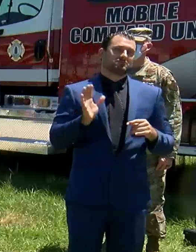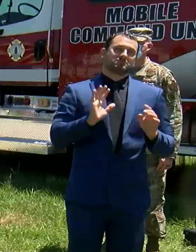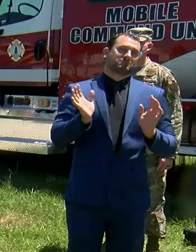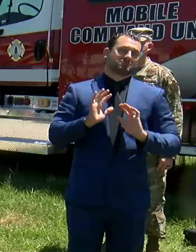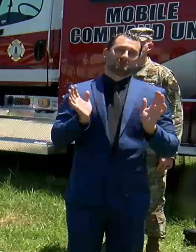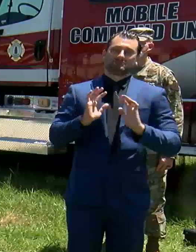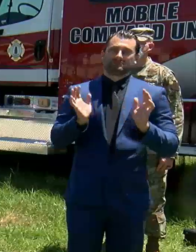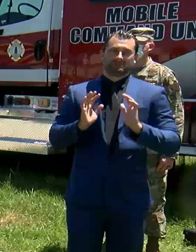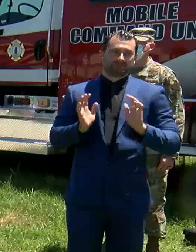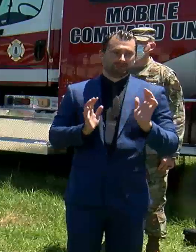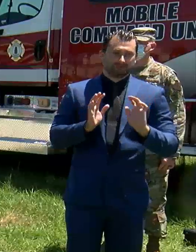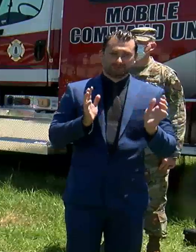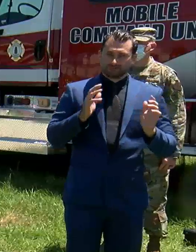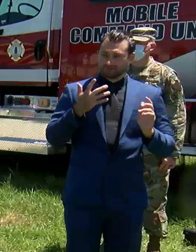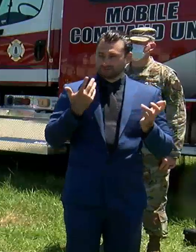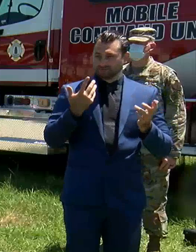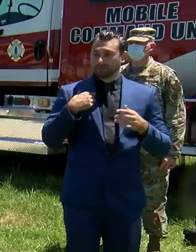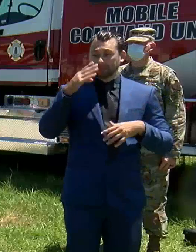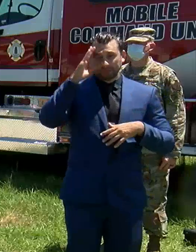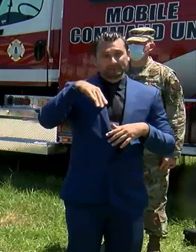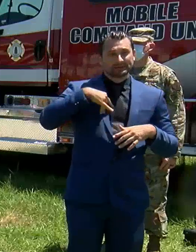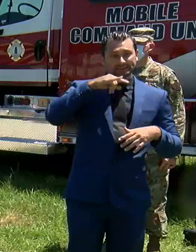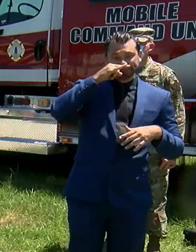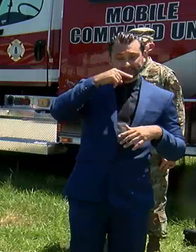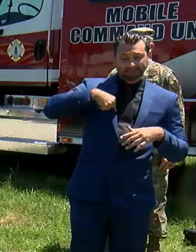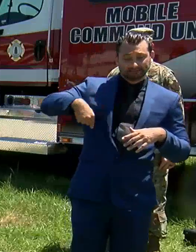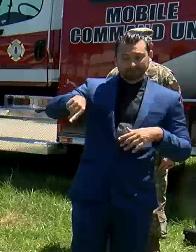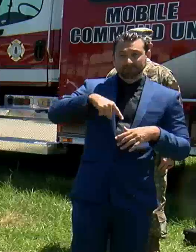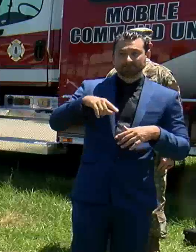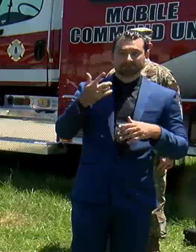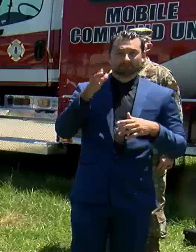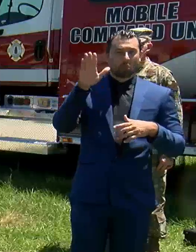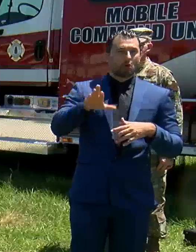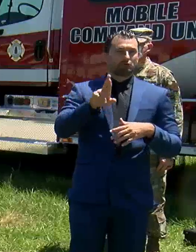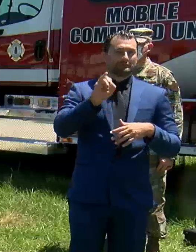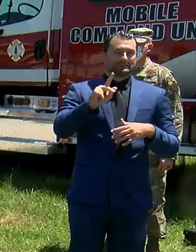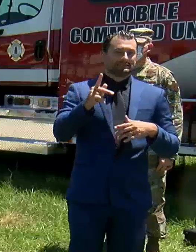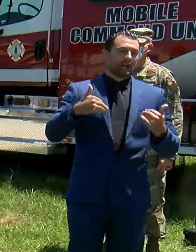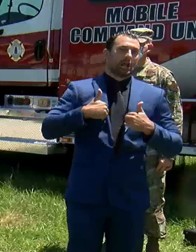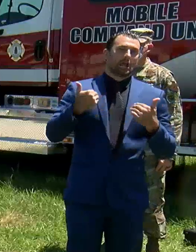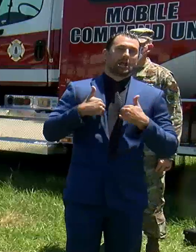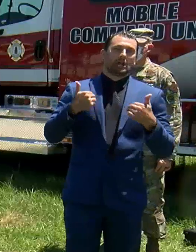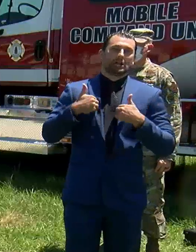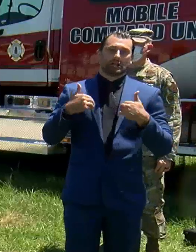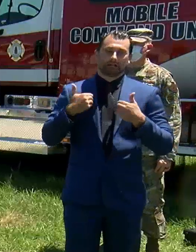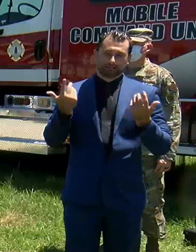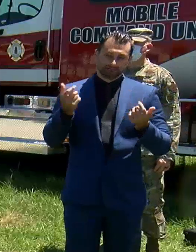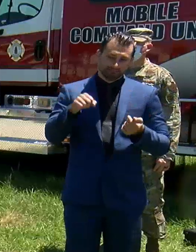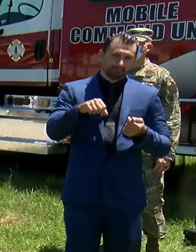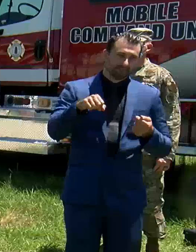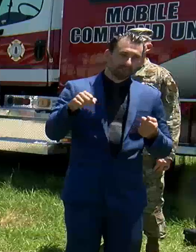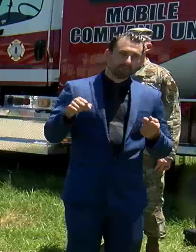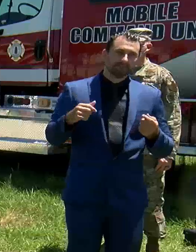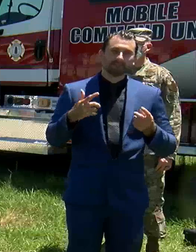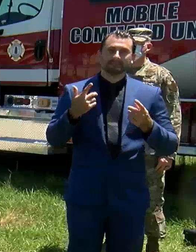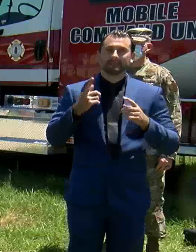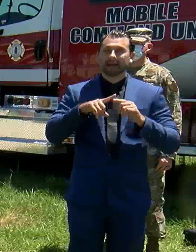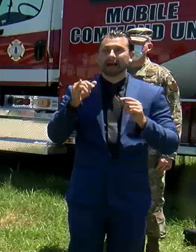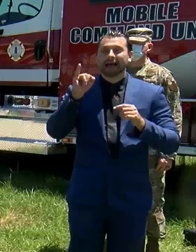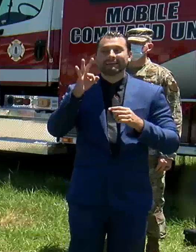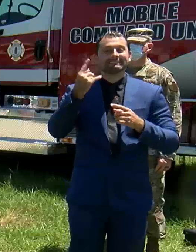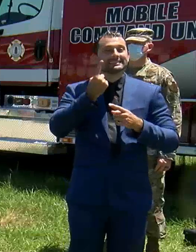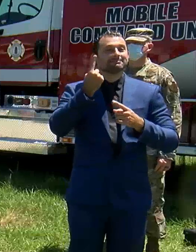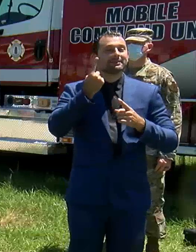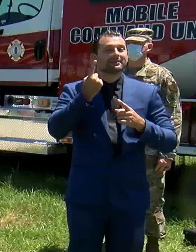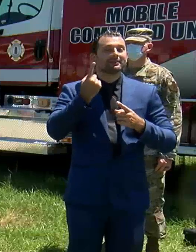extremely low risk group. All of our kids are, unless you have a kid has a serious condition. And so that's a great thing. I mean, just imagine the